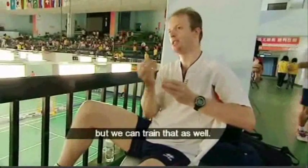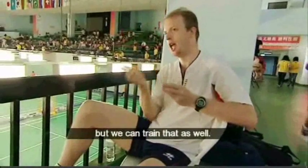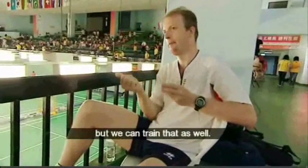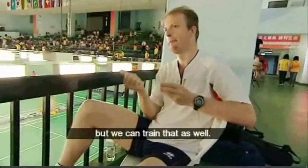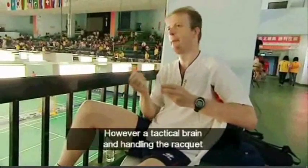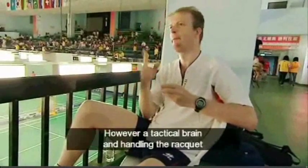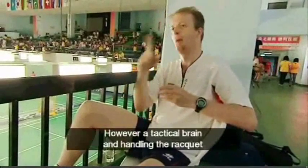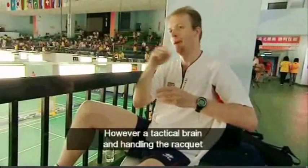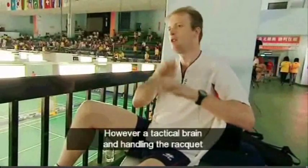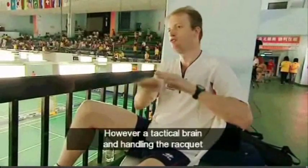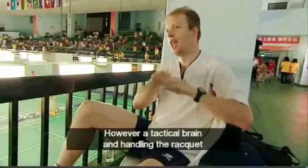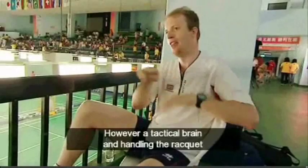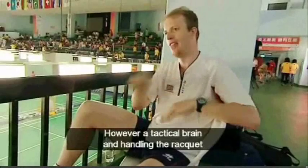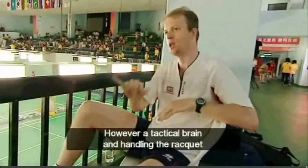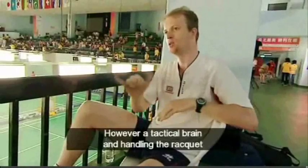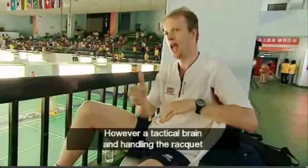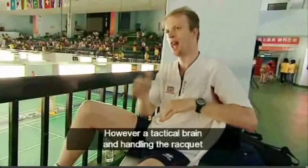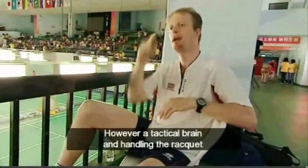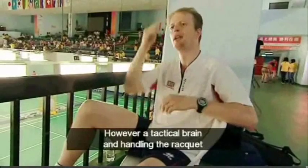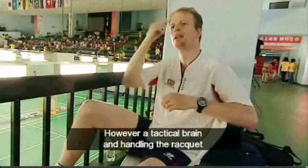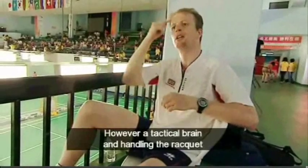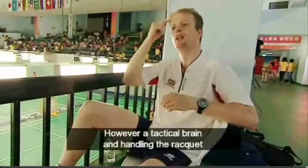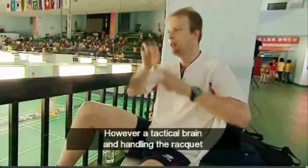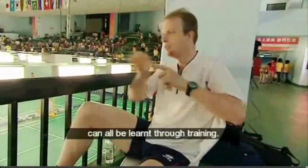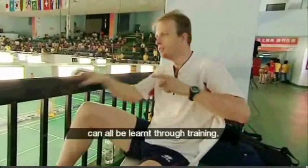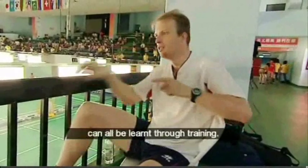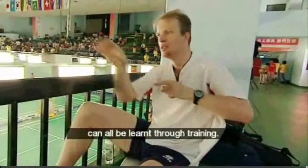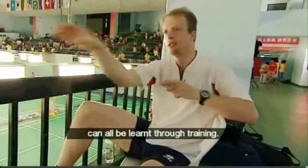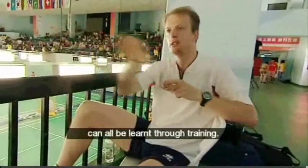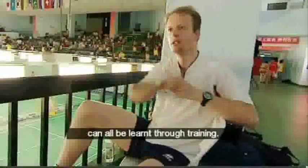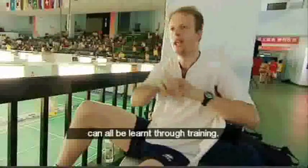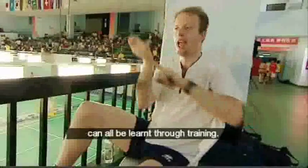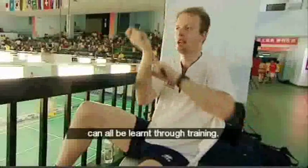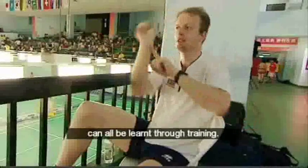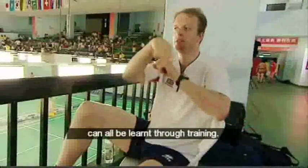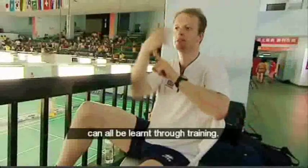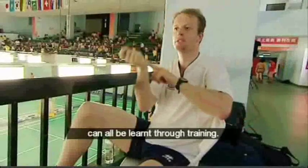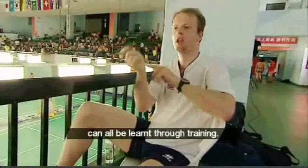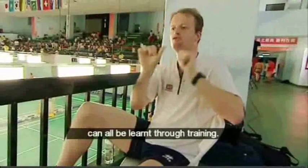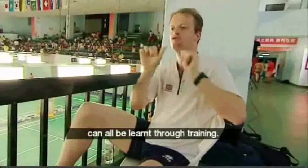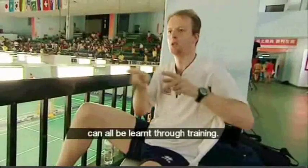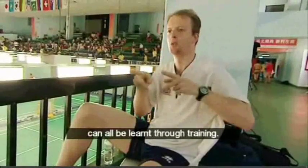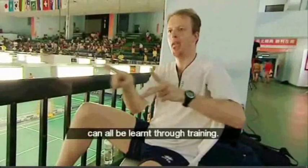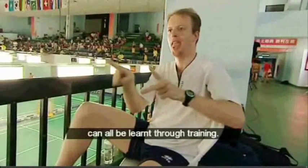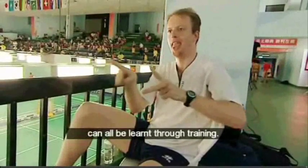well. However, a tactical brain and handling the racket can all be learned through training.